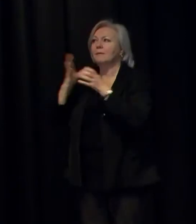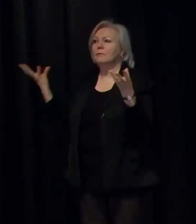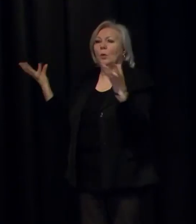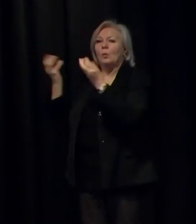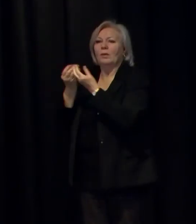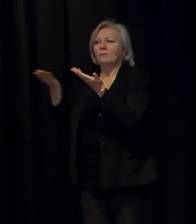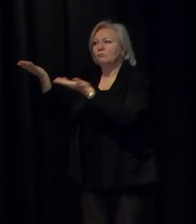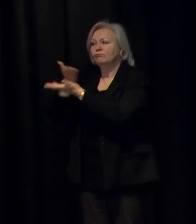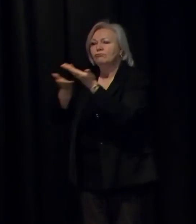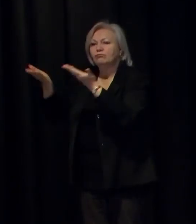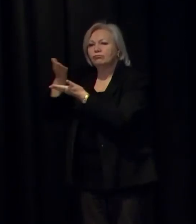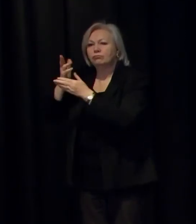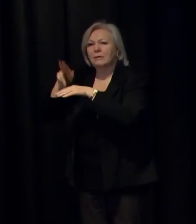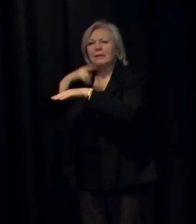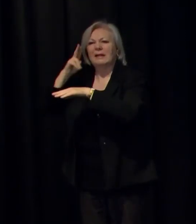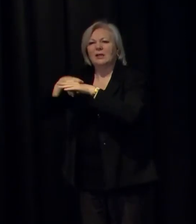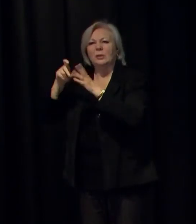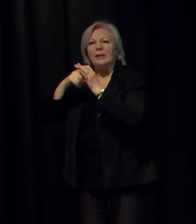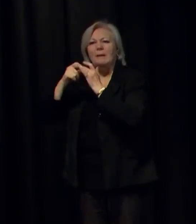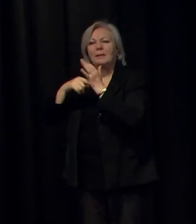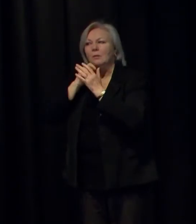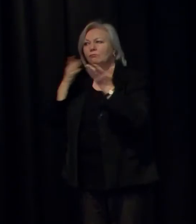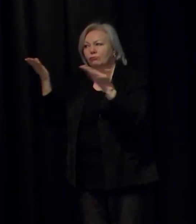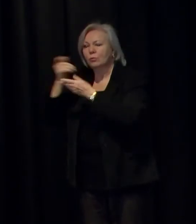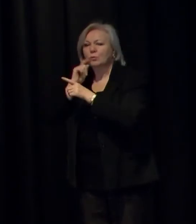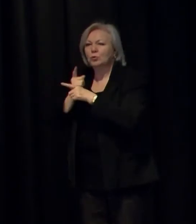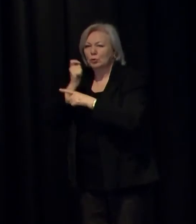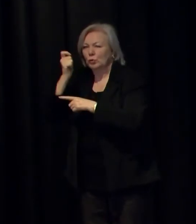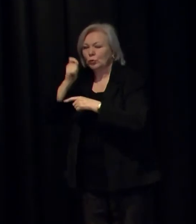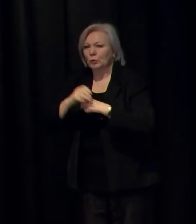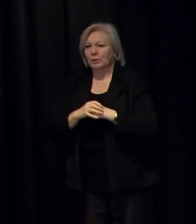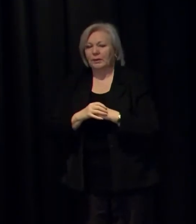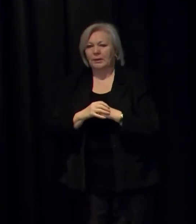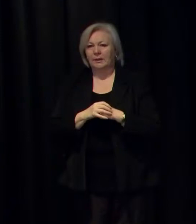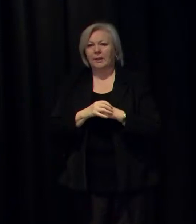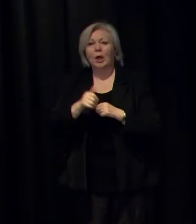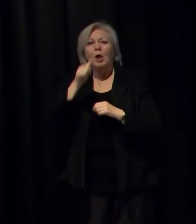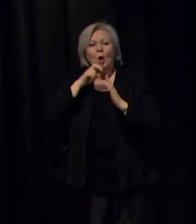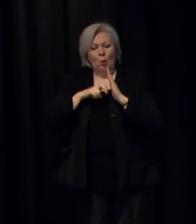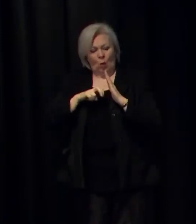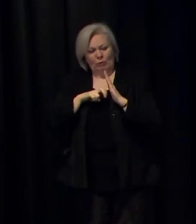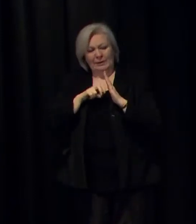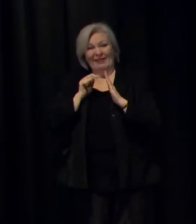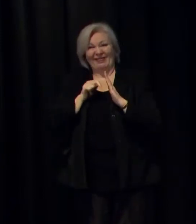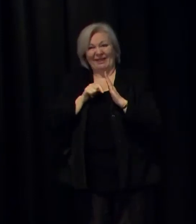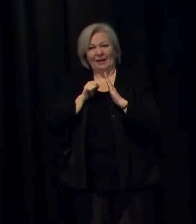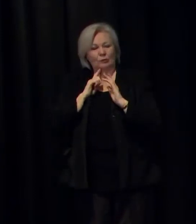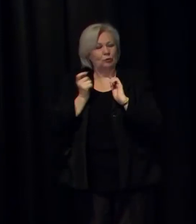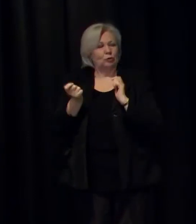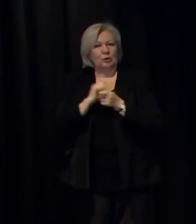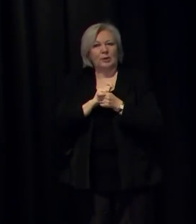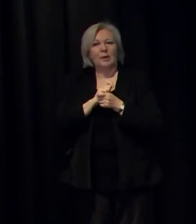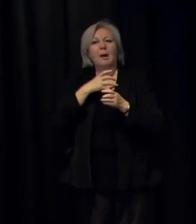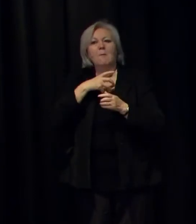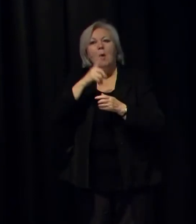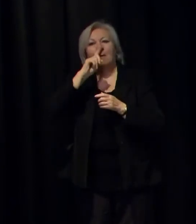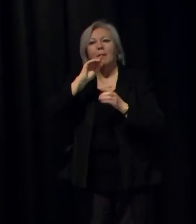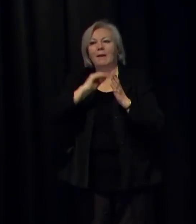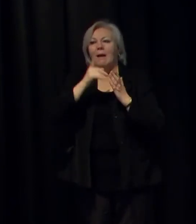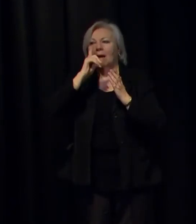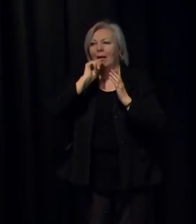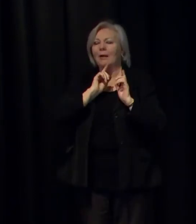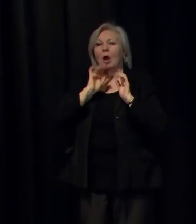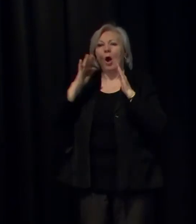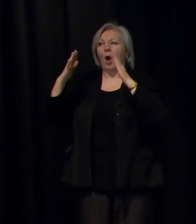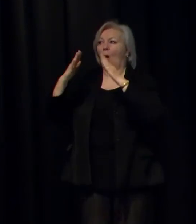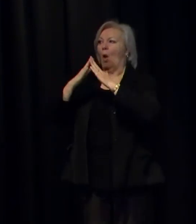open as fast as we can. Quarantine's absolutely changing. I think we're going to see much more home-based quarantine. We're